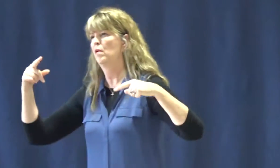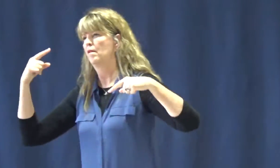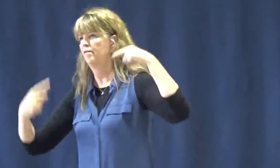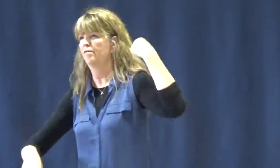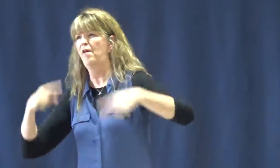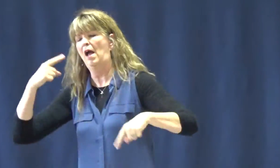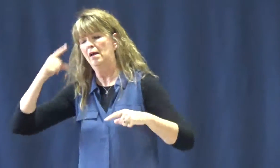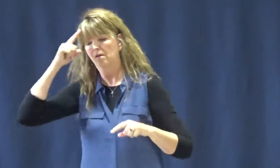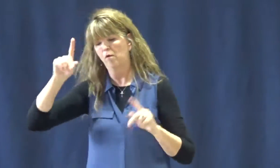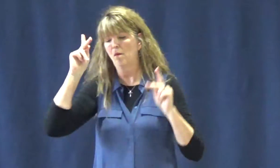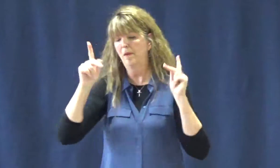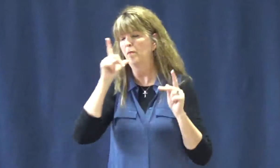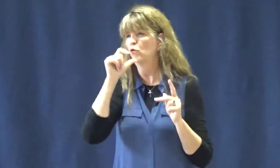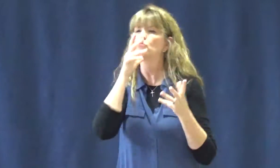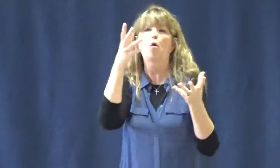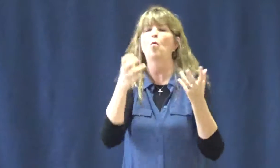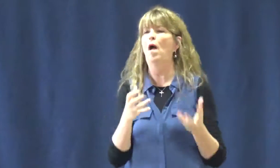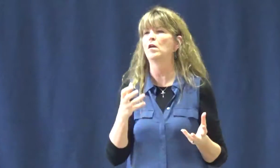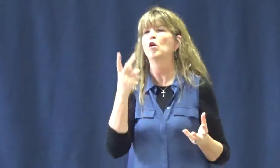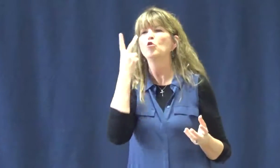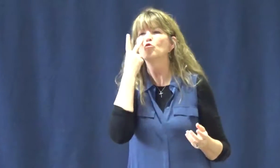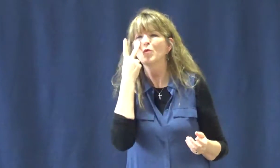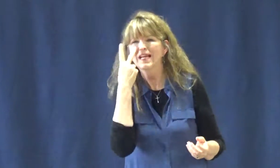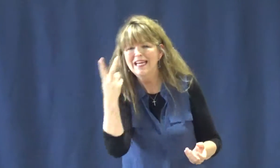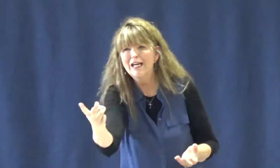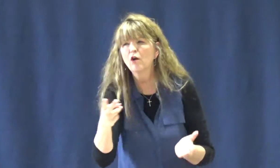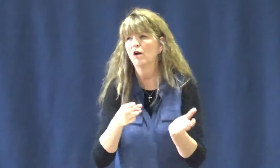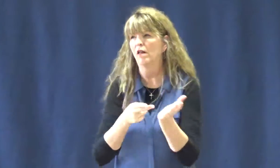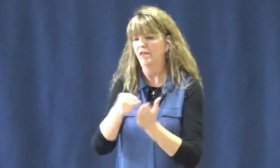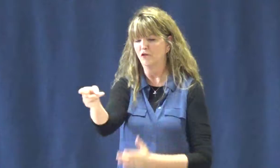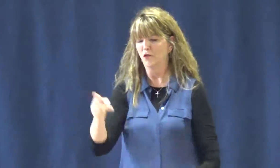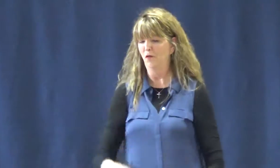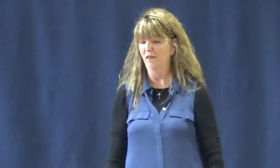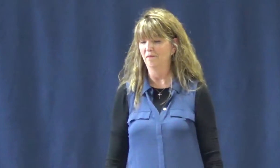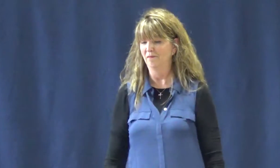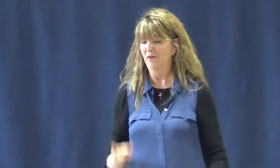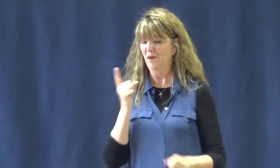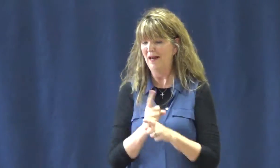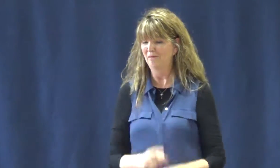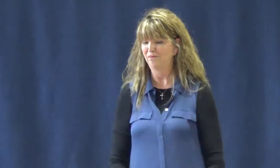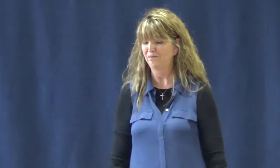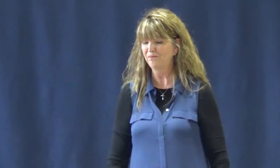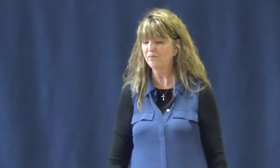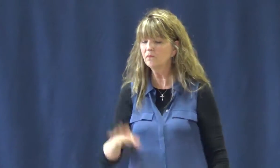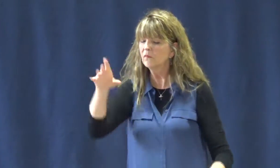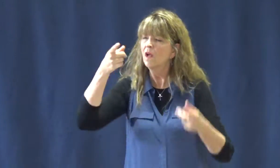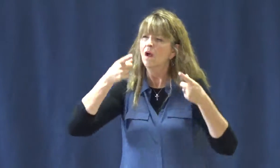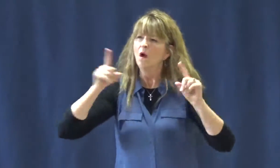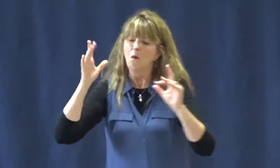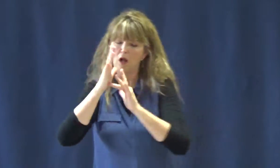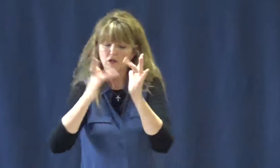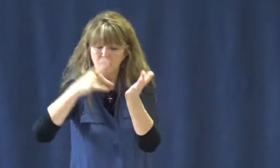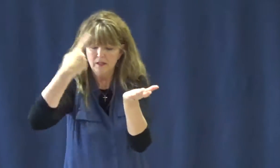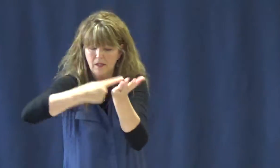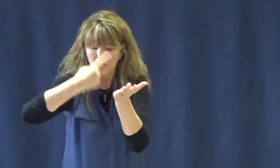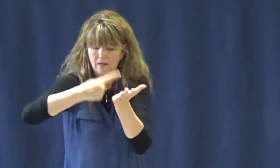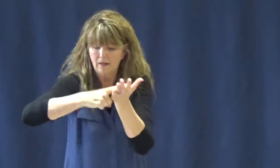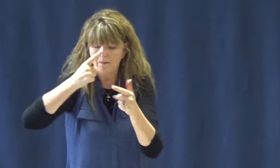will make people fight. They don't want to see the truth, correct? While Jesus